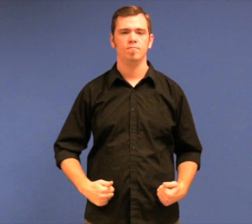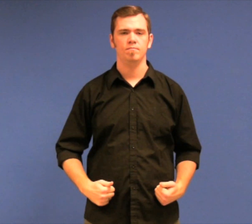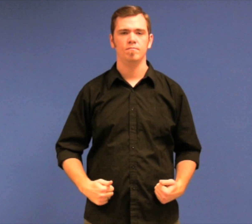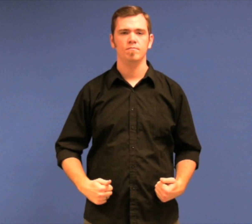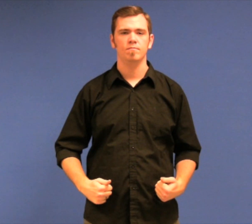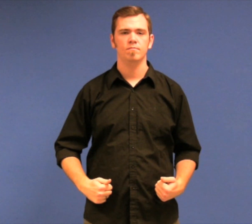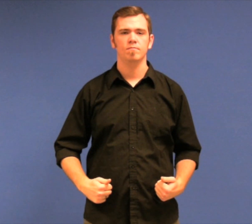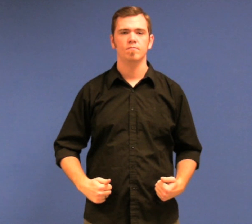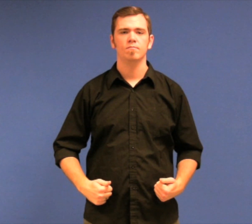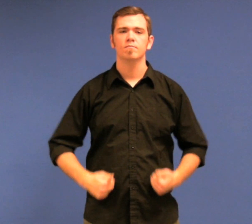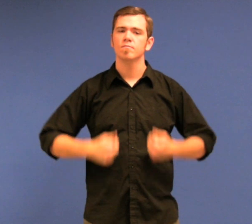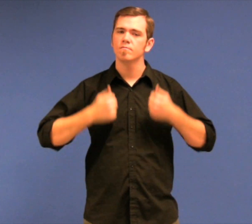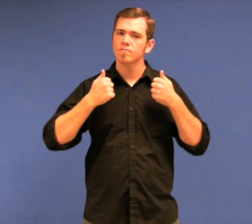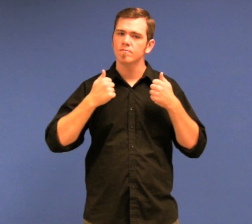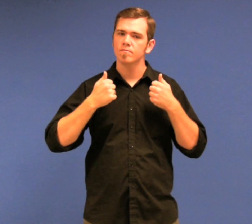I live in Rancho San Diego.